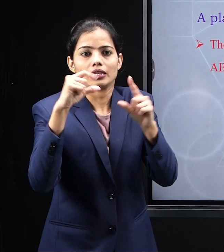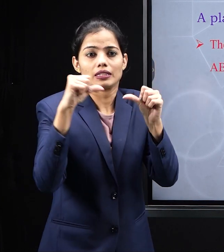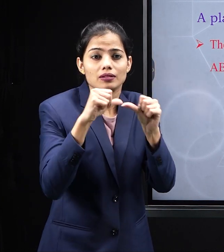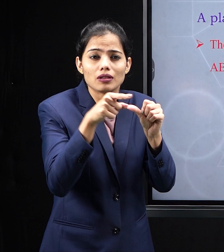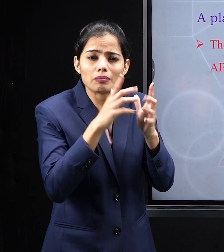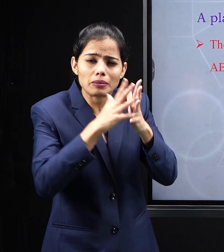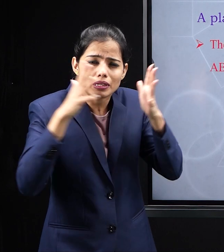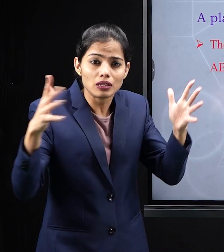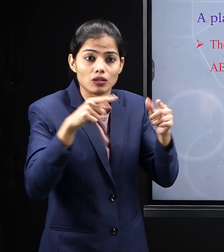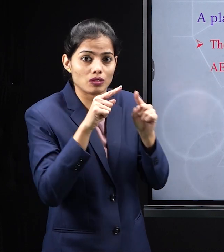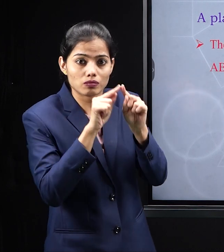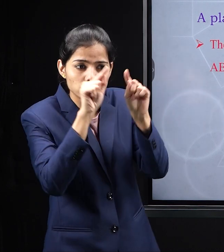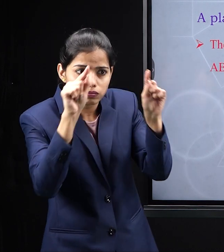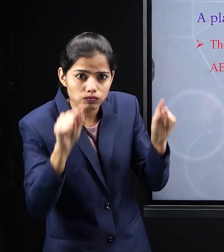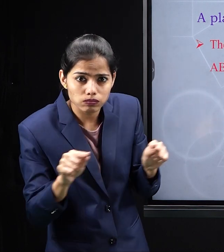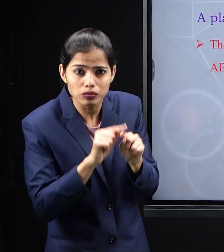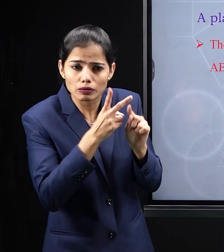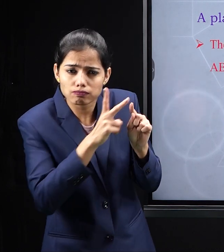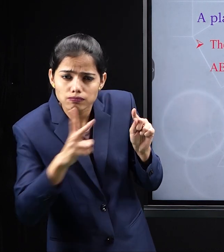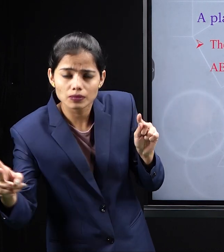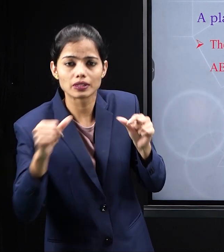DA bound a quadrilateral ABCD.